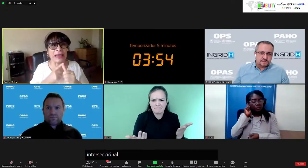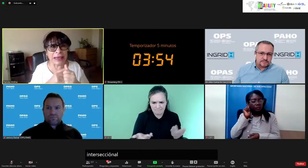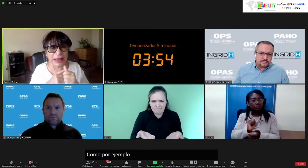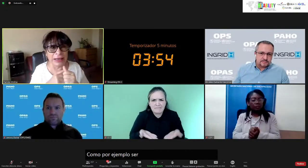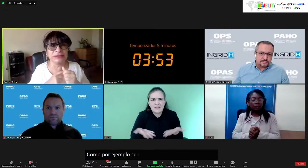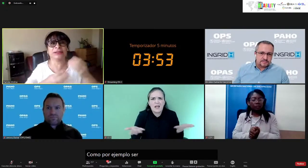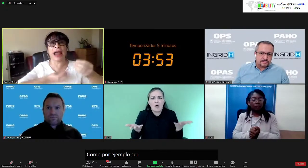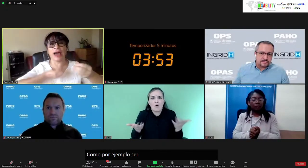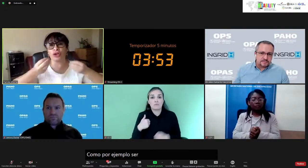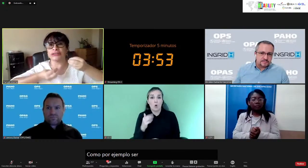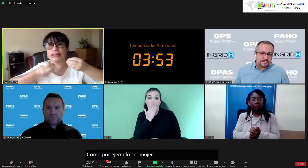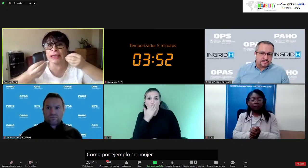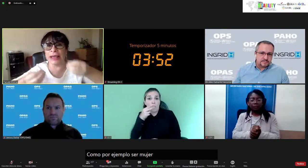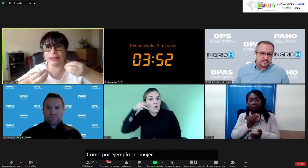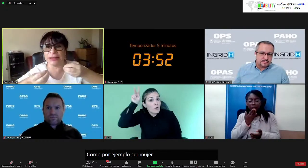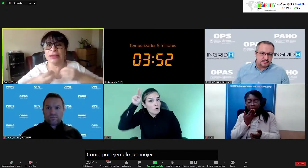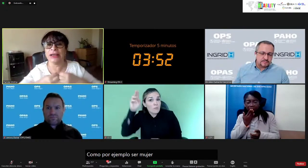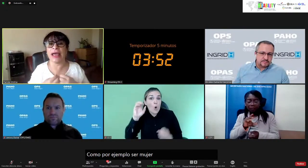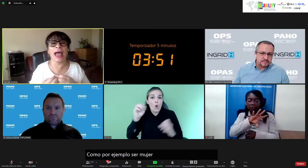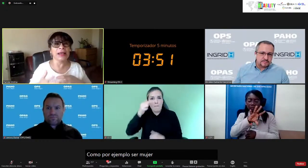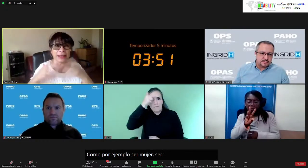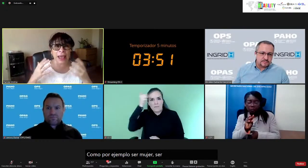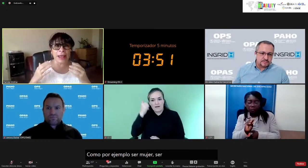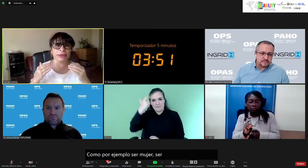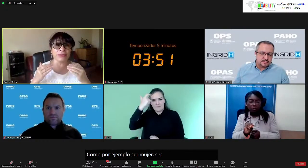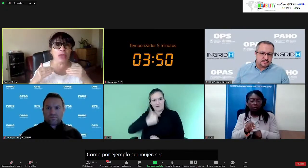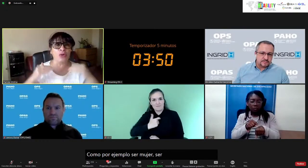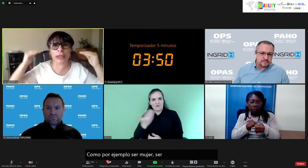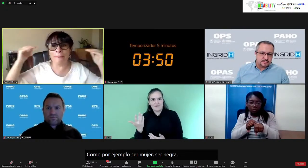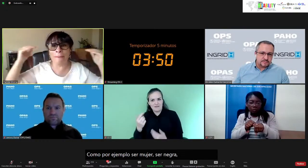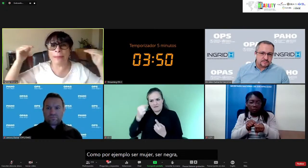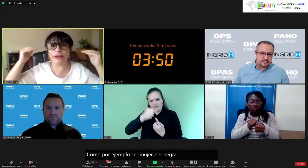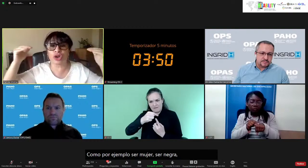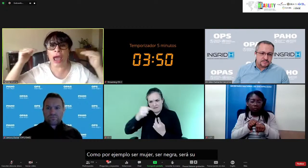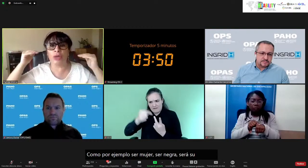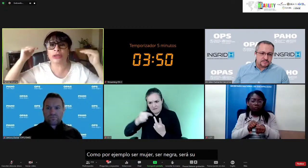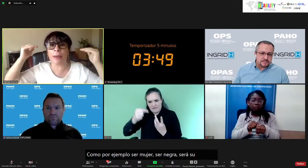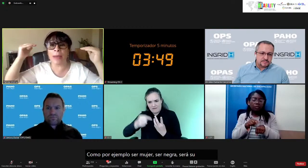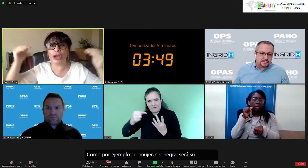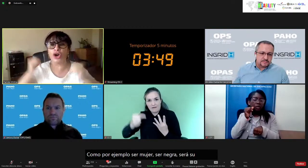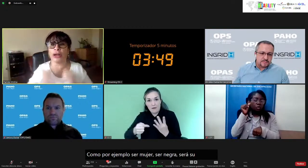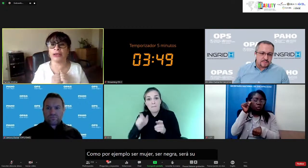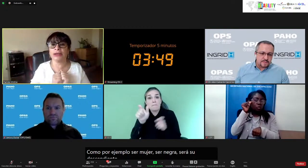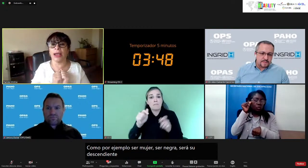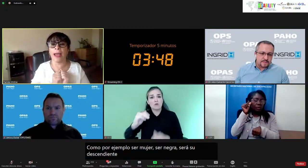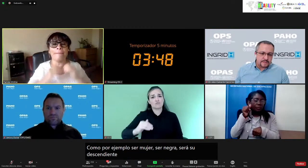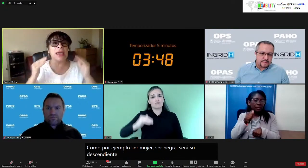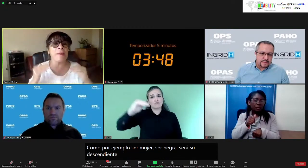woman being indigenous being a predescendent being a senior